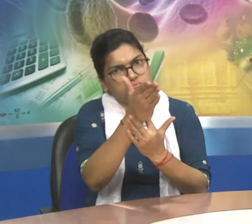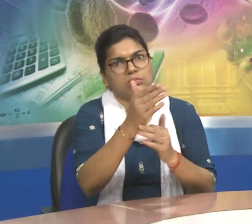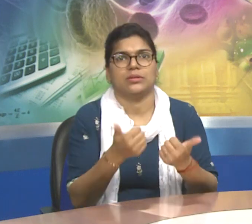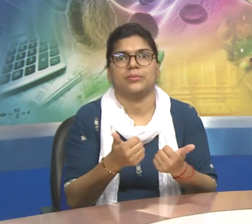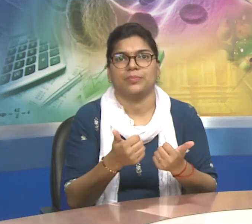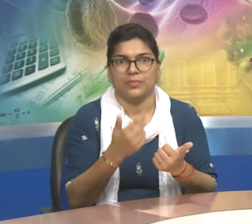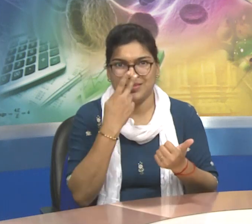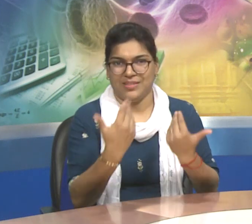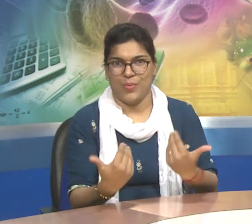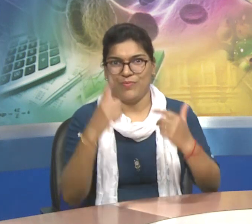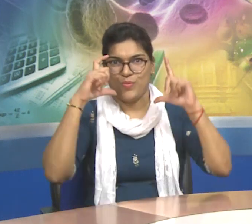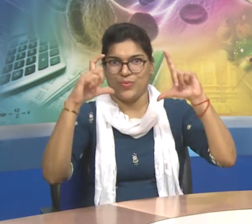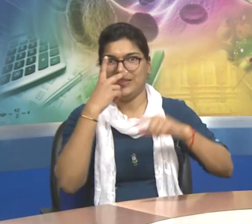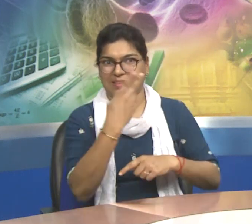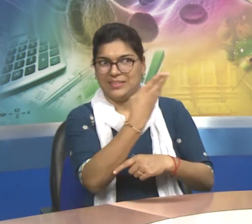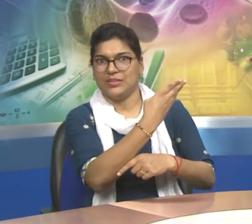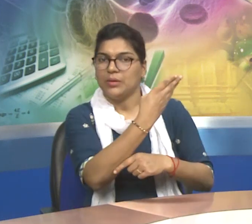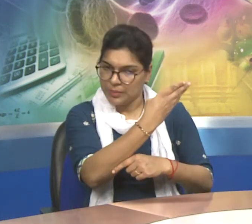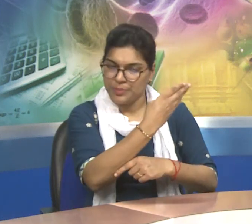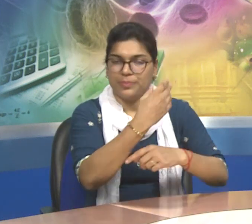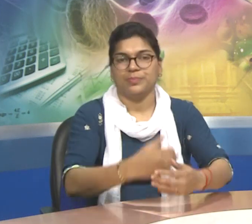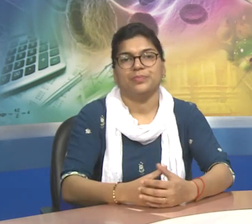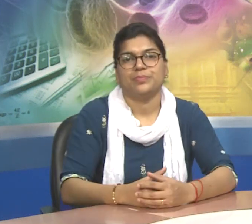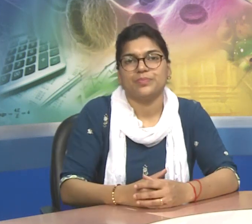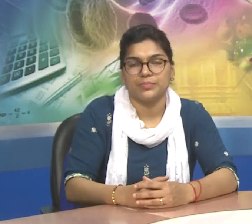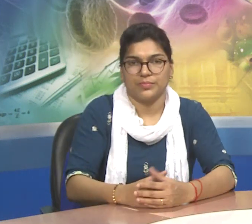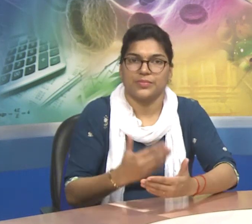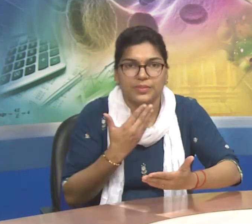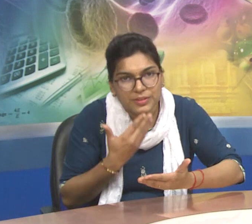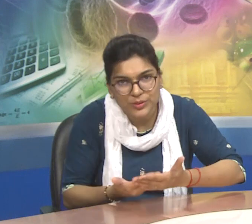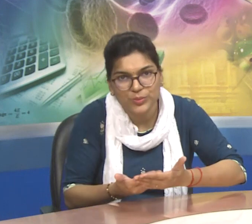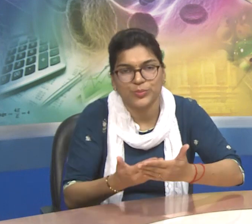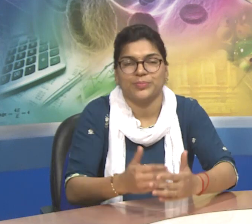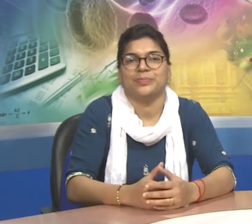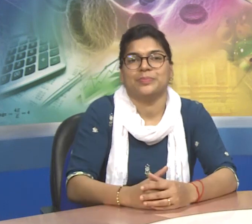Thank you.